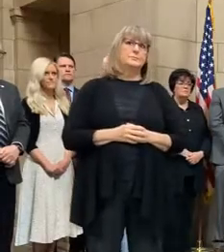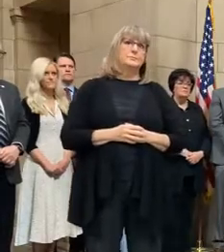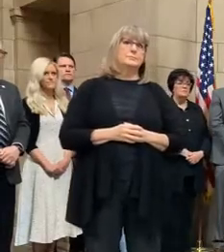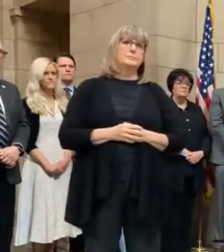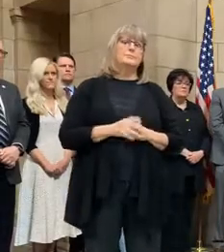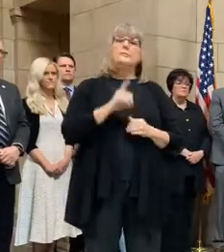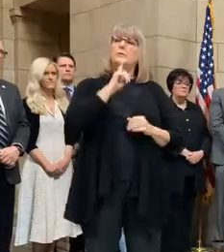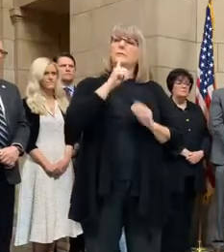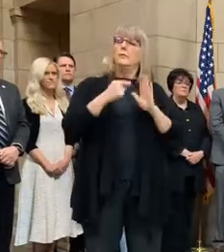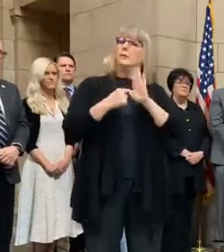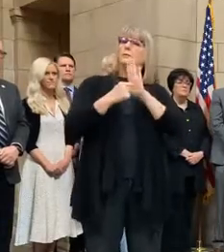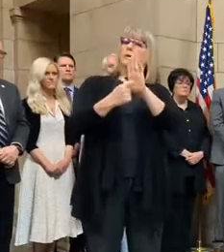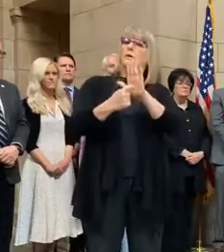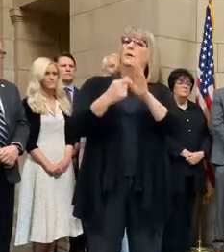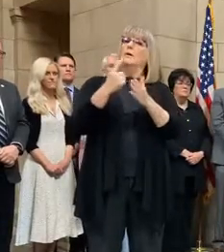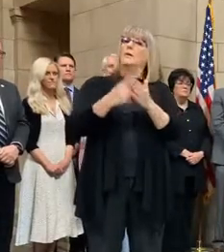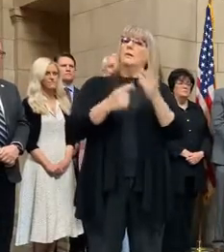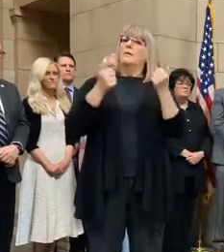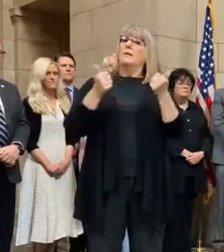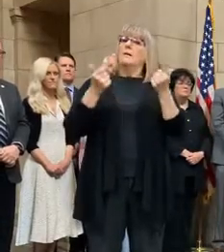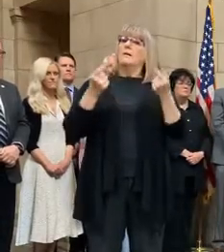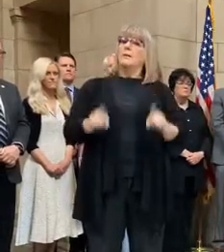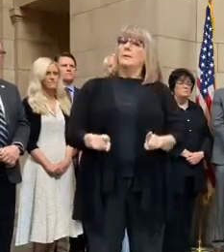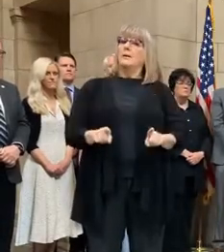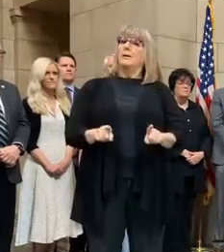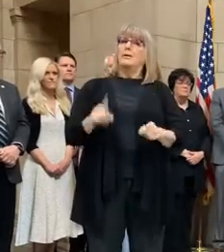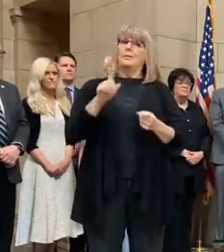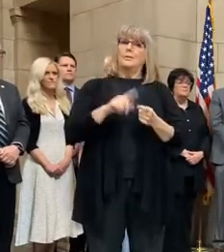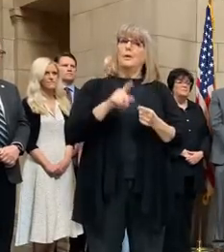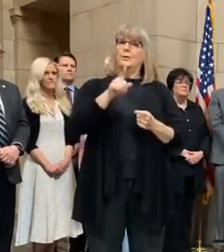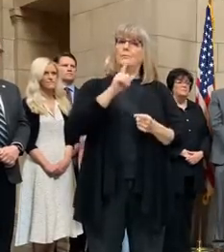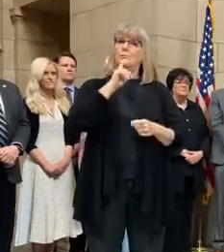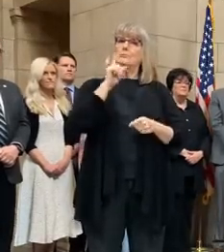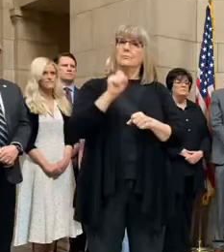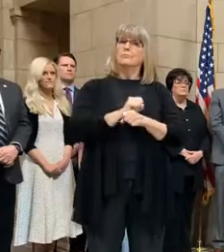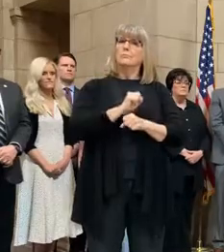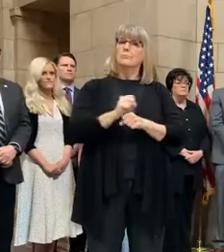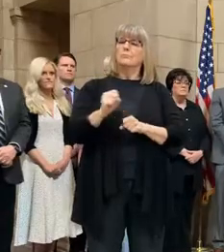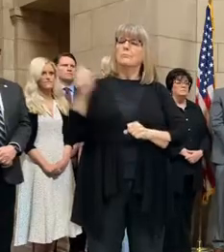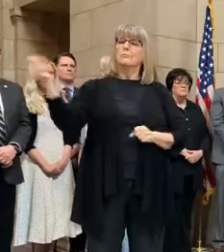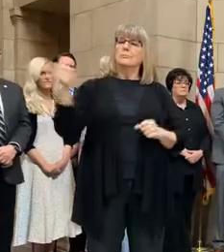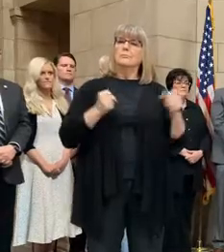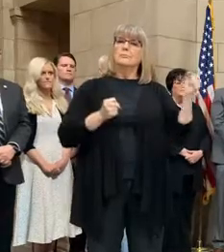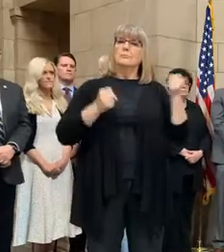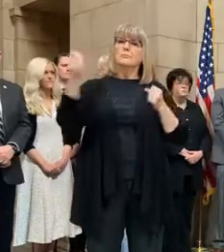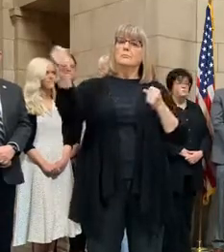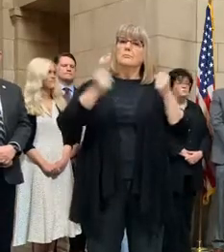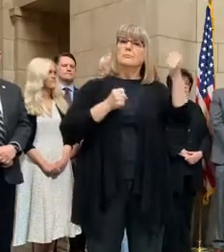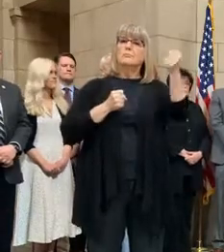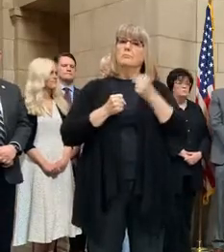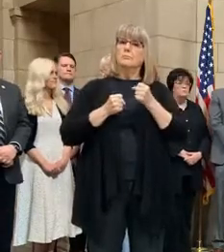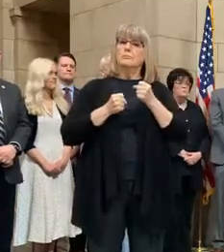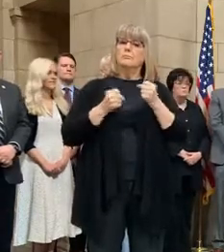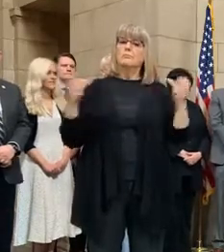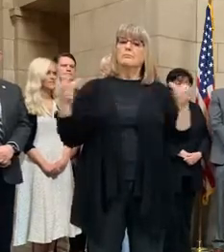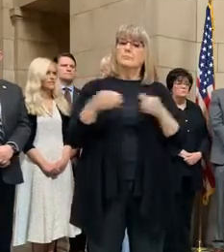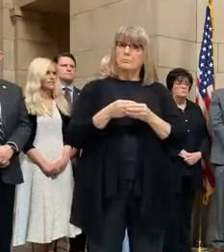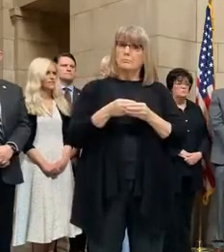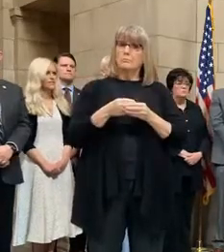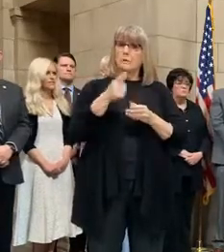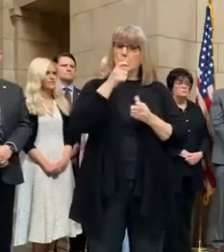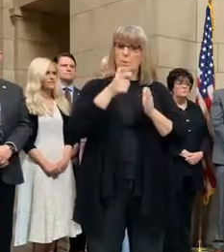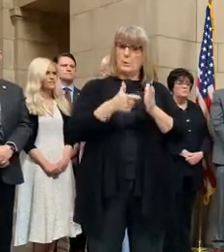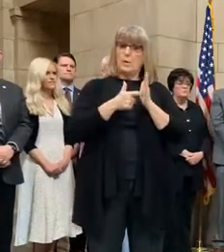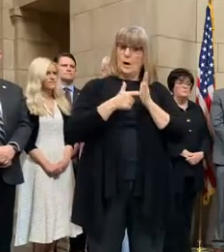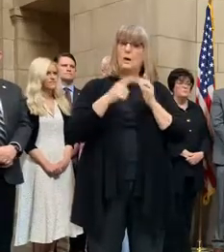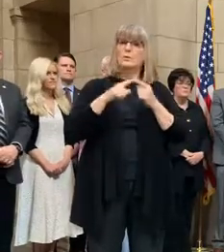It truly demonstrates what can happen when you pull together all the folks who are required to make a historic bill